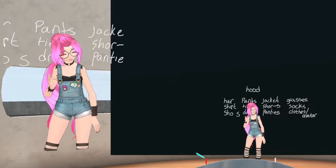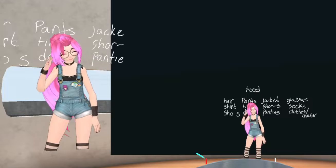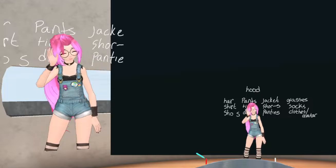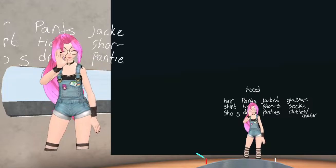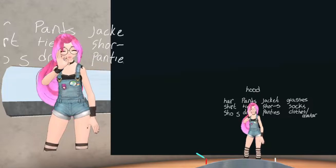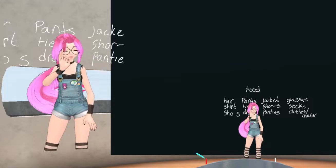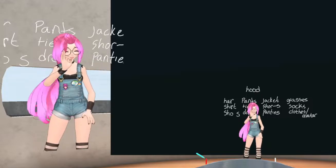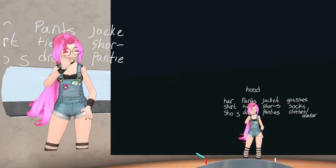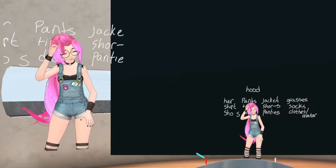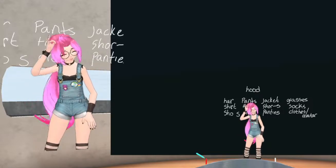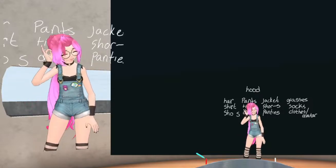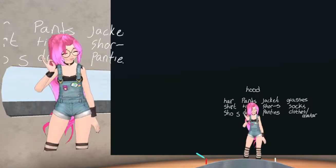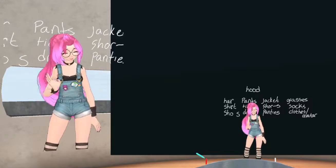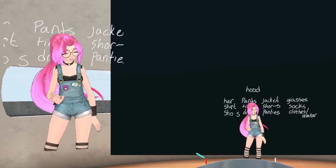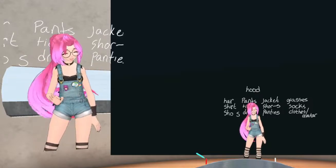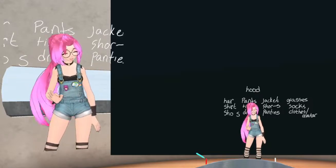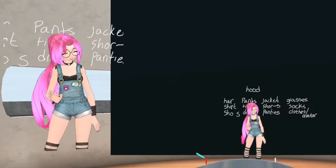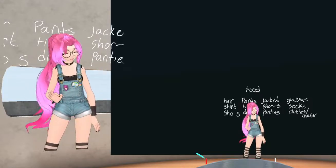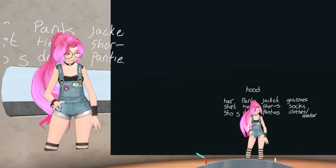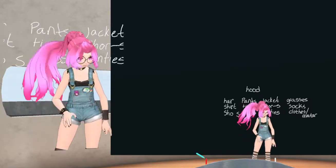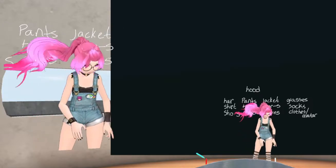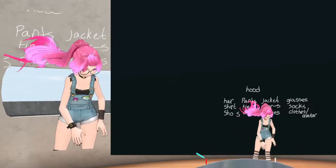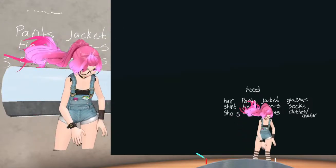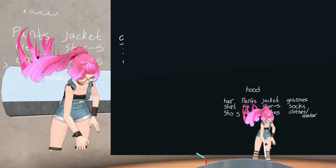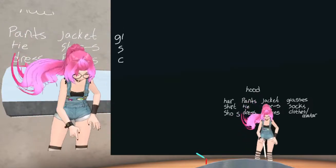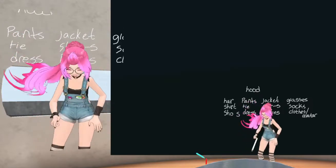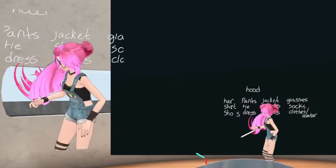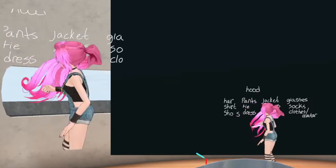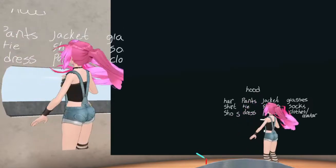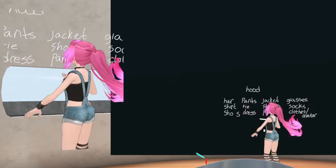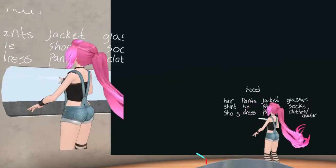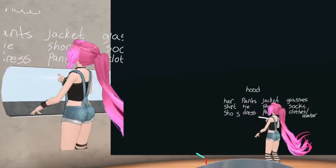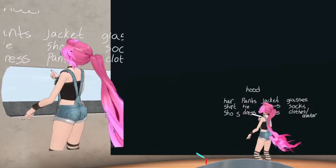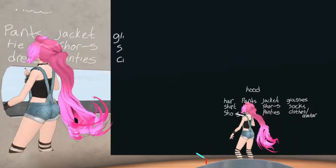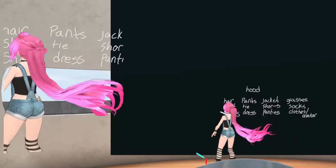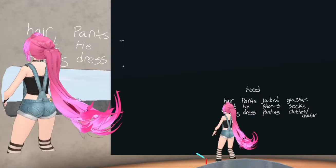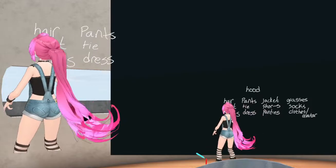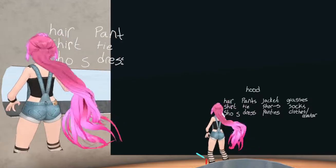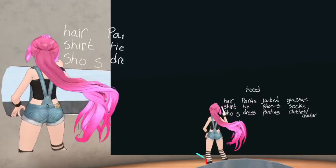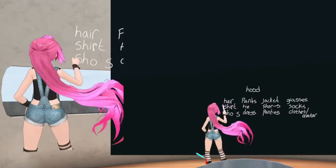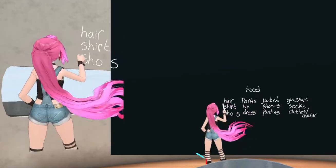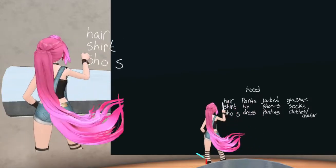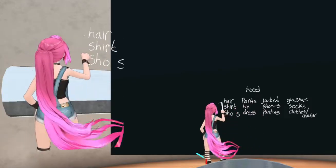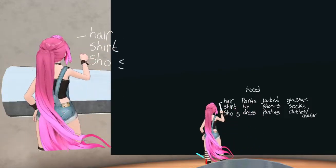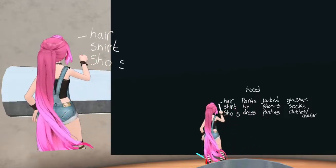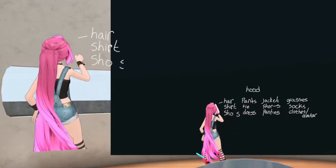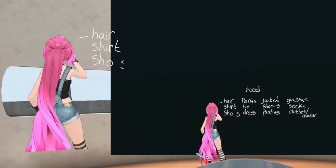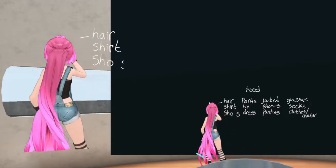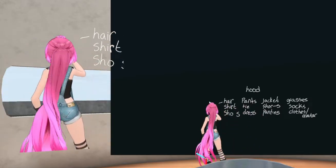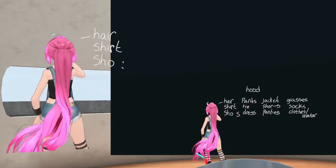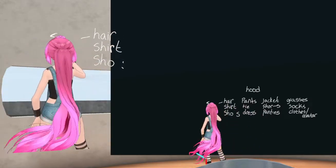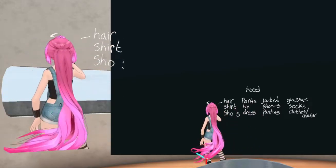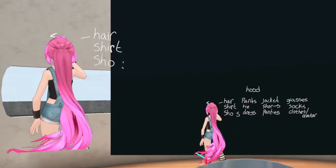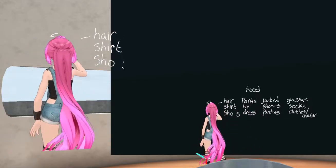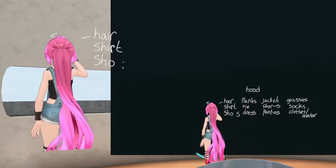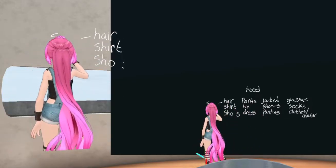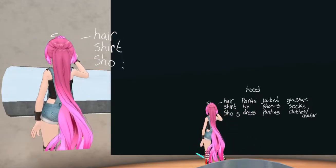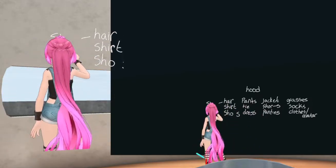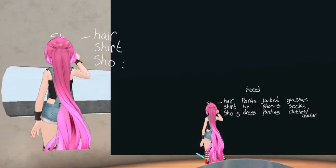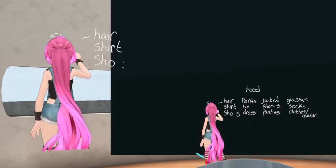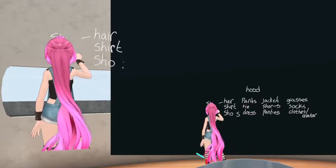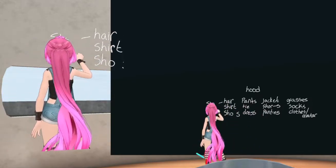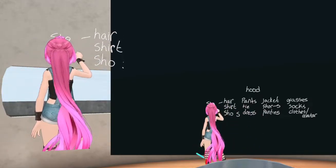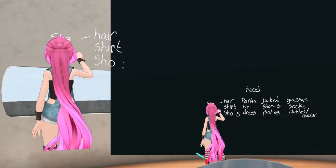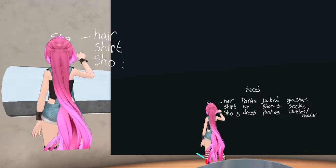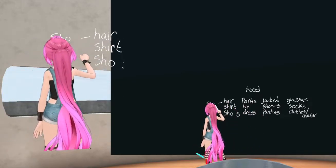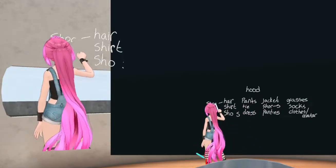hair. So same with that hand. Hair, downwards. And then if we're expanding on hair here, you could also say